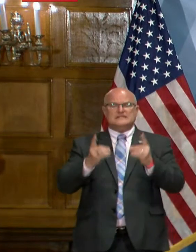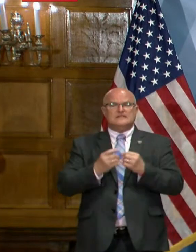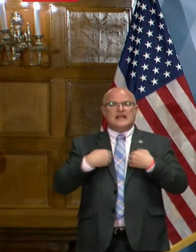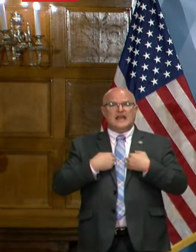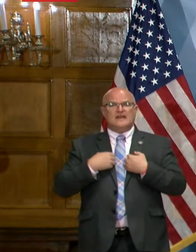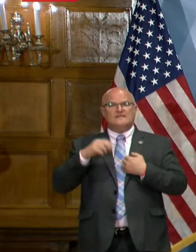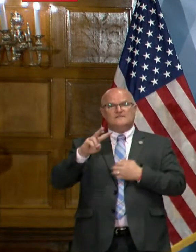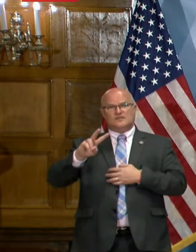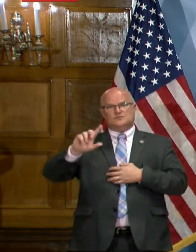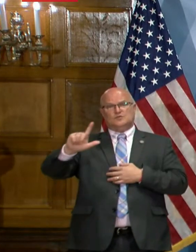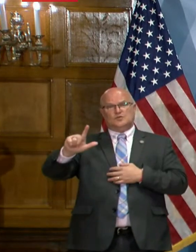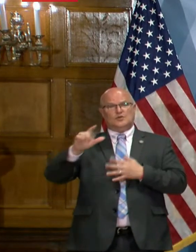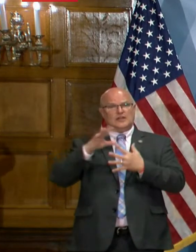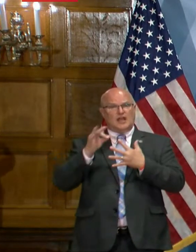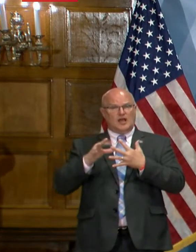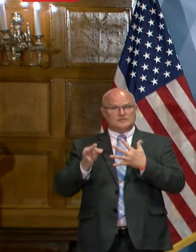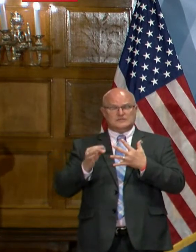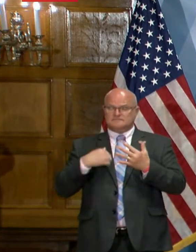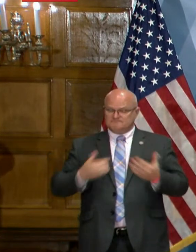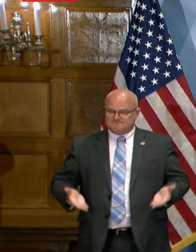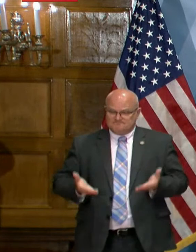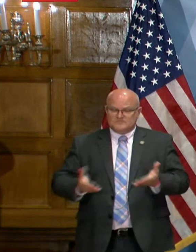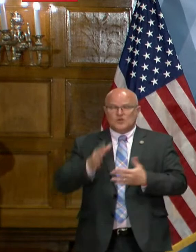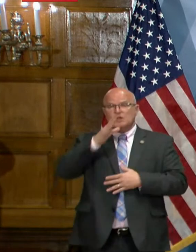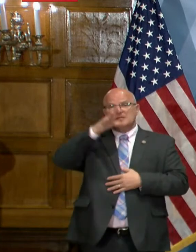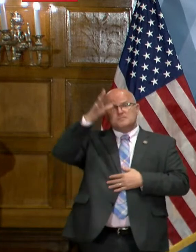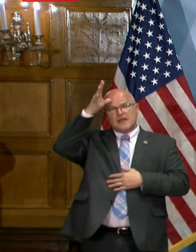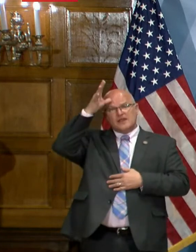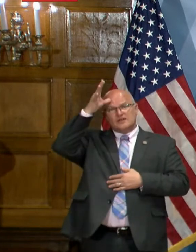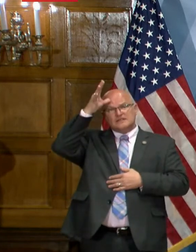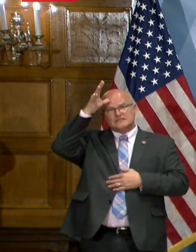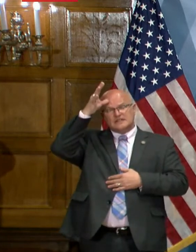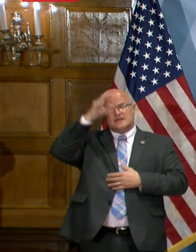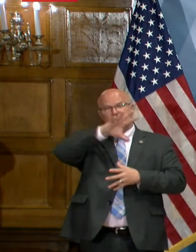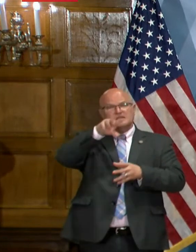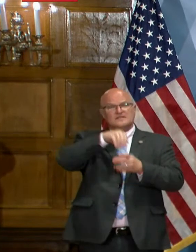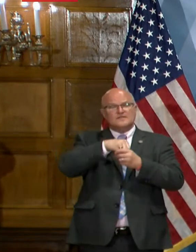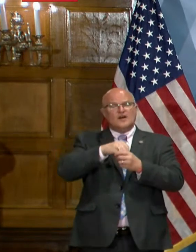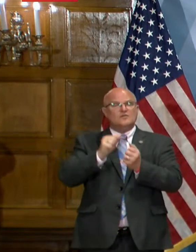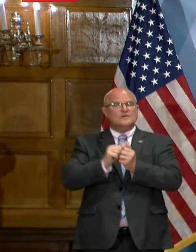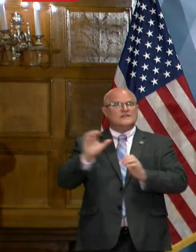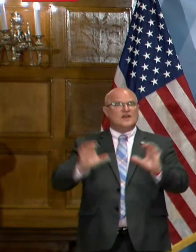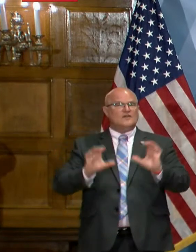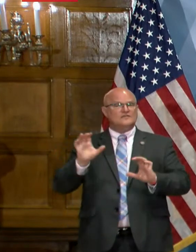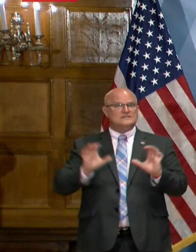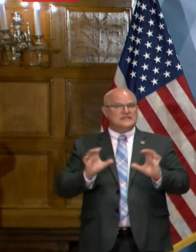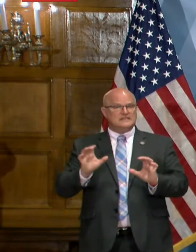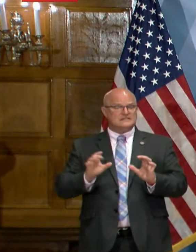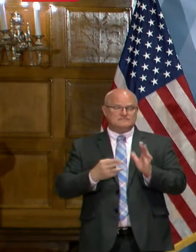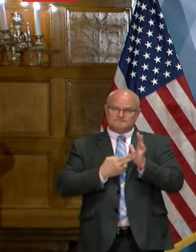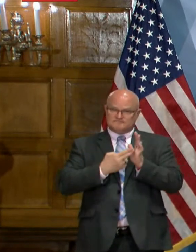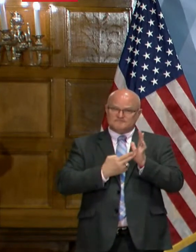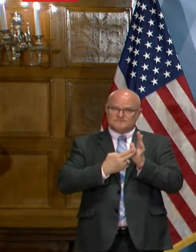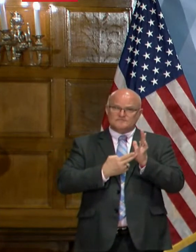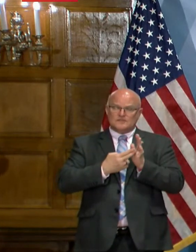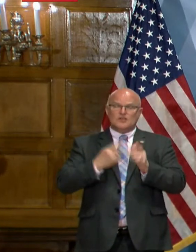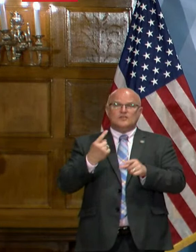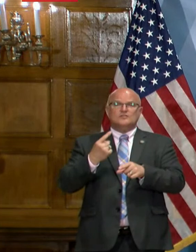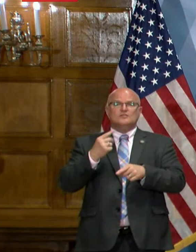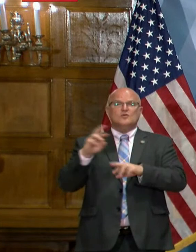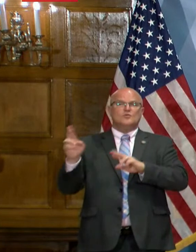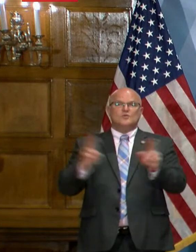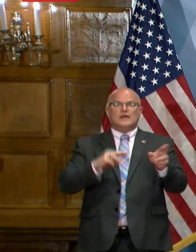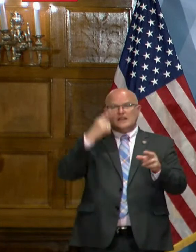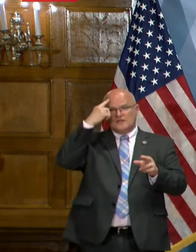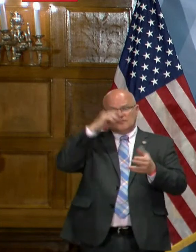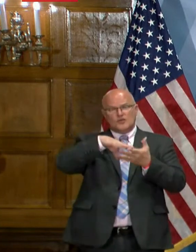virtual options, and I would just encourage parents to be a part of this conversation. As a matter of fact, in the Ready for Learning